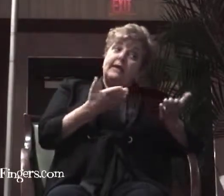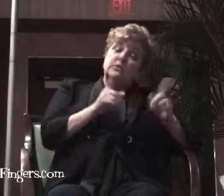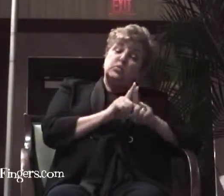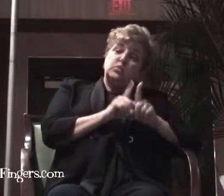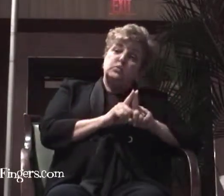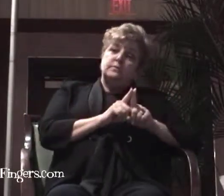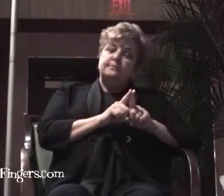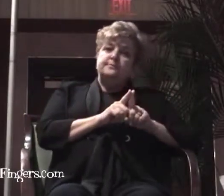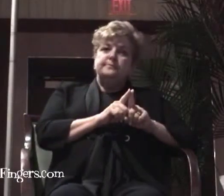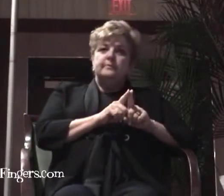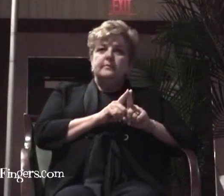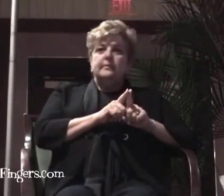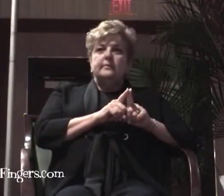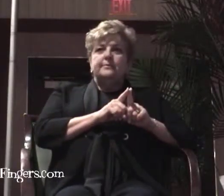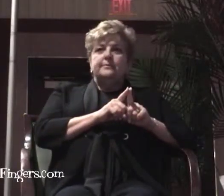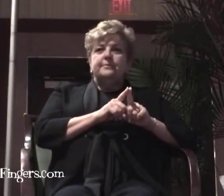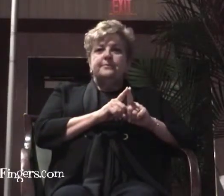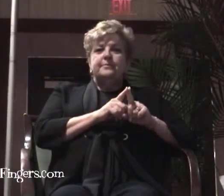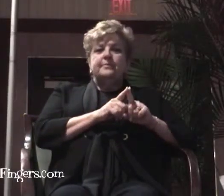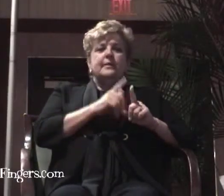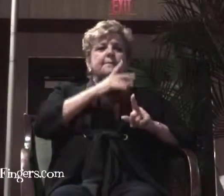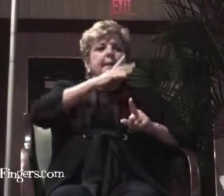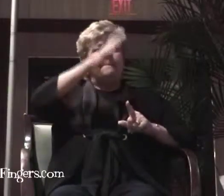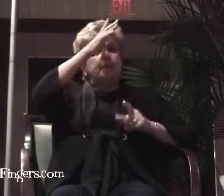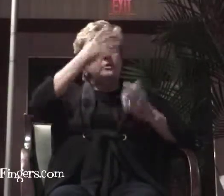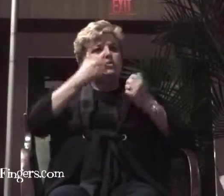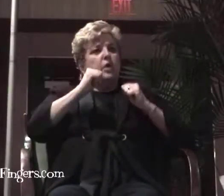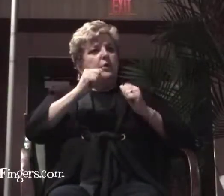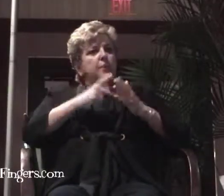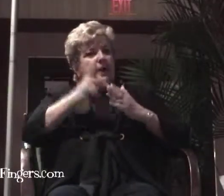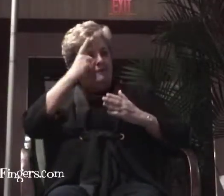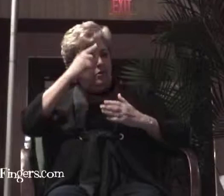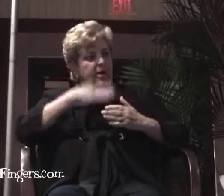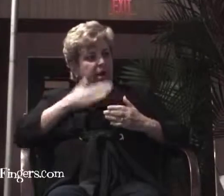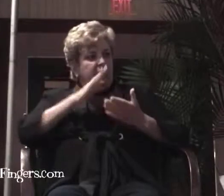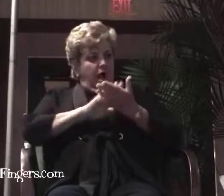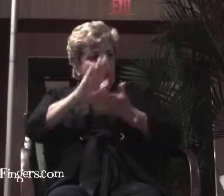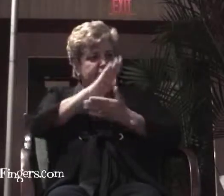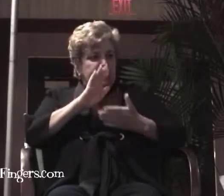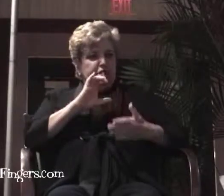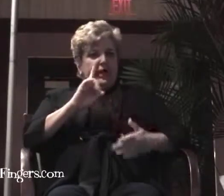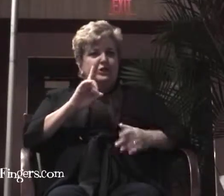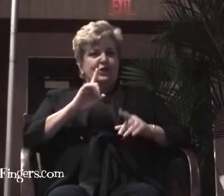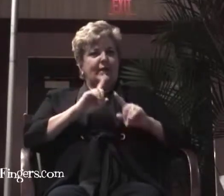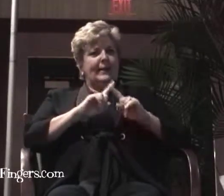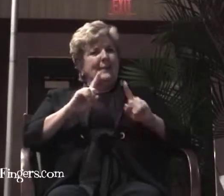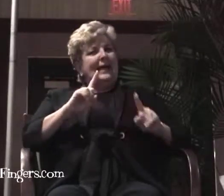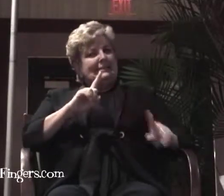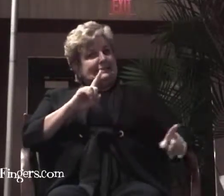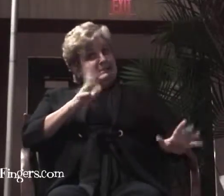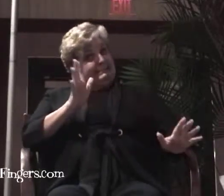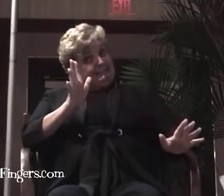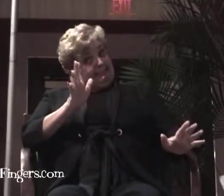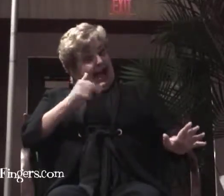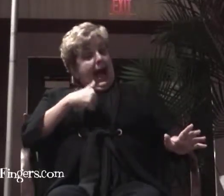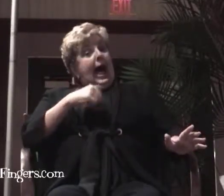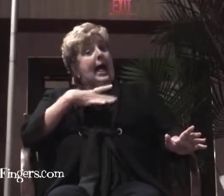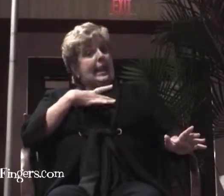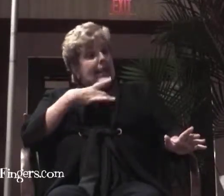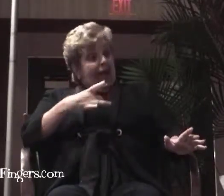They tried real hard to get me a college education. But I, unfortunately, like to drink. And by the